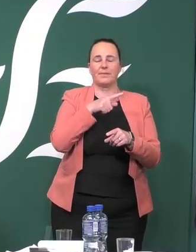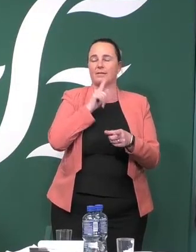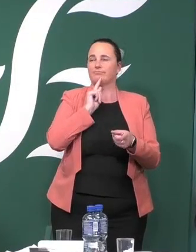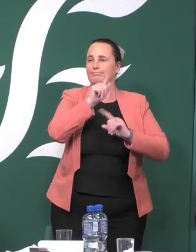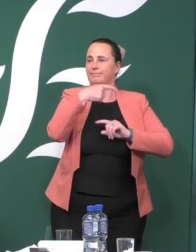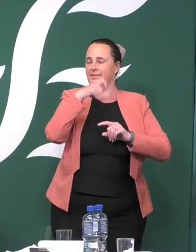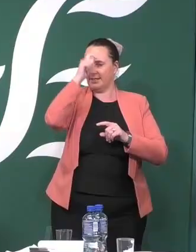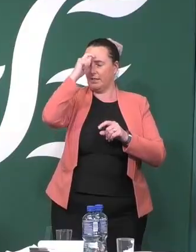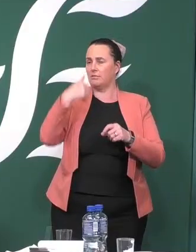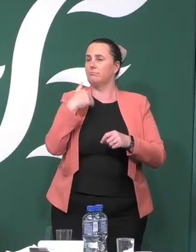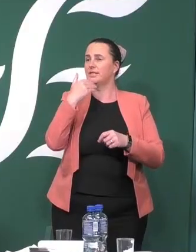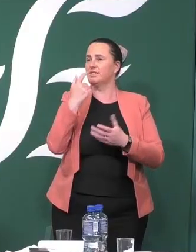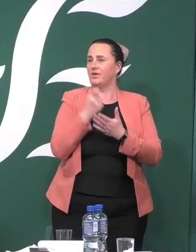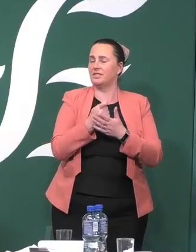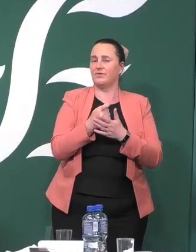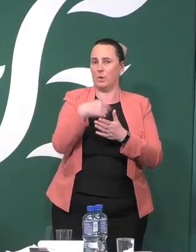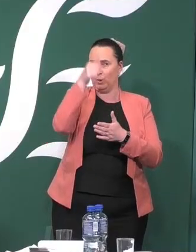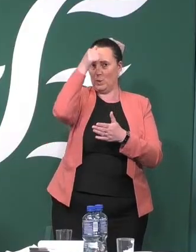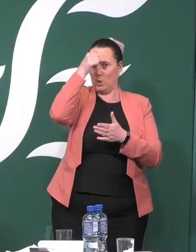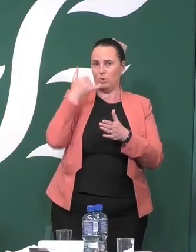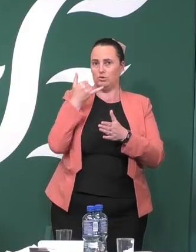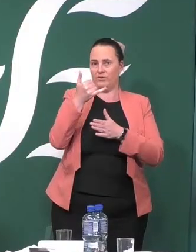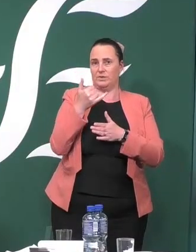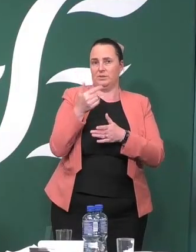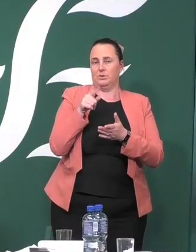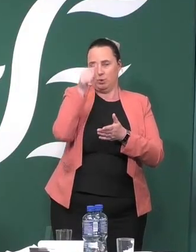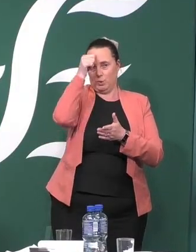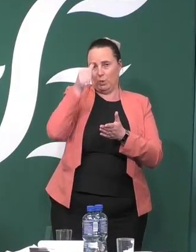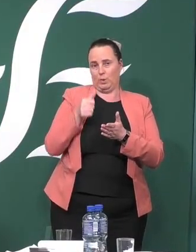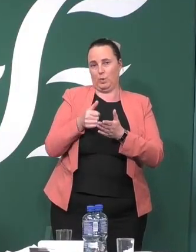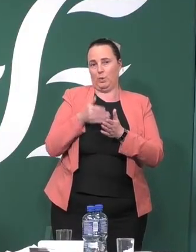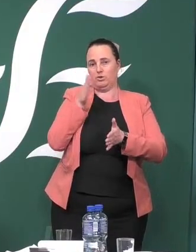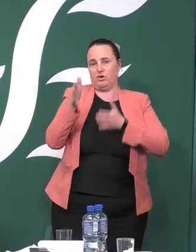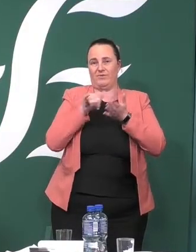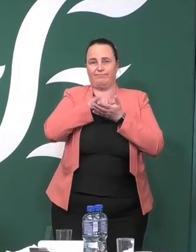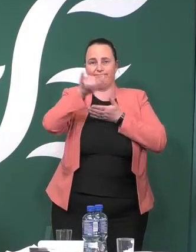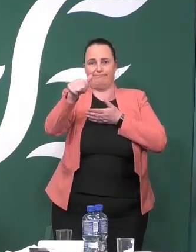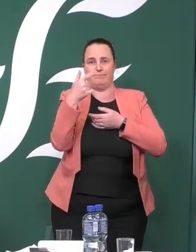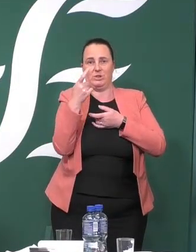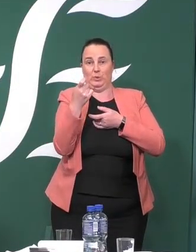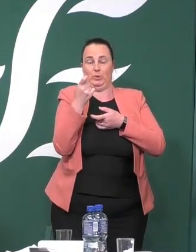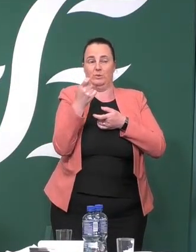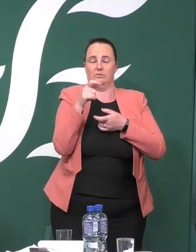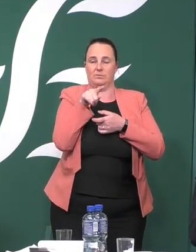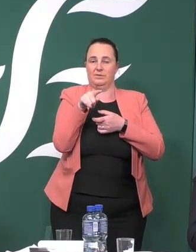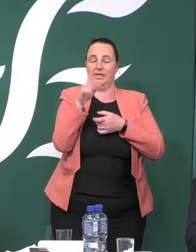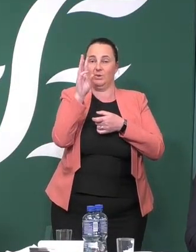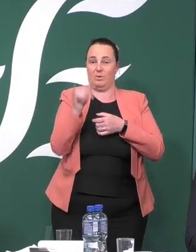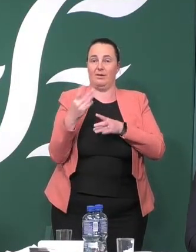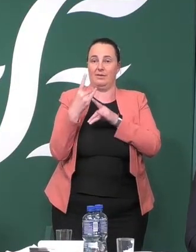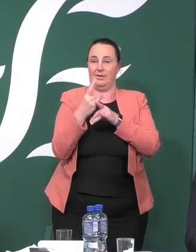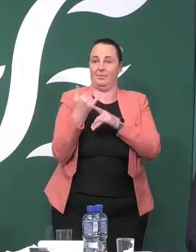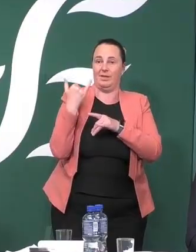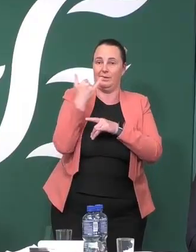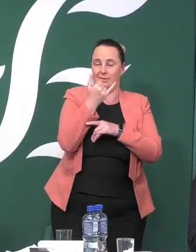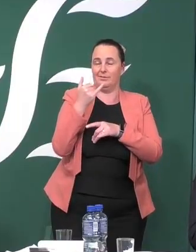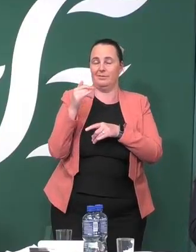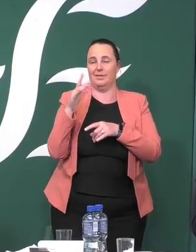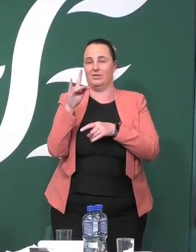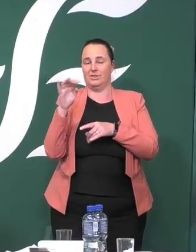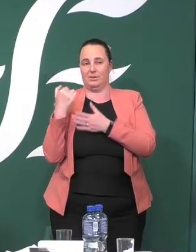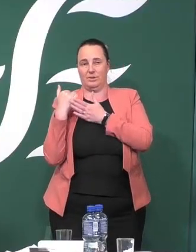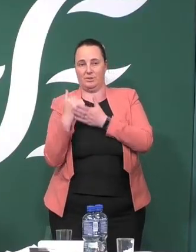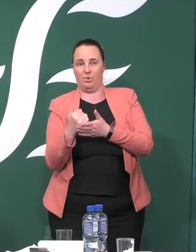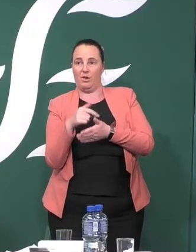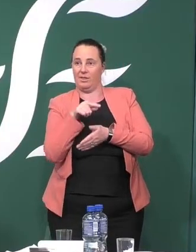have imminent travel, then that's what the helpline is there for. Clearly, it has had issues, so that's the general advice from government, and obviously the HSE would support that. We want